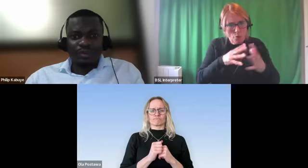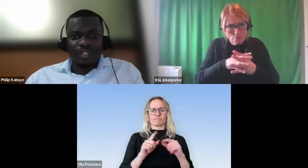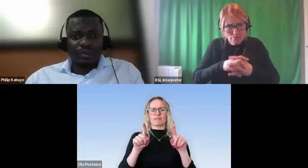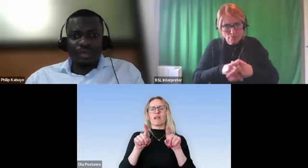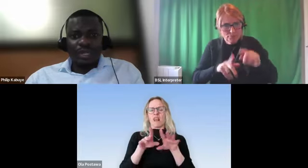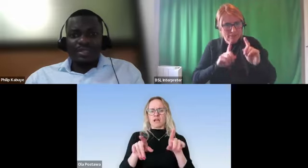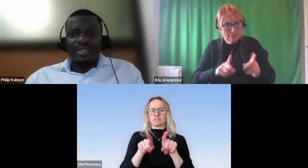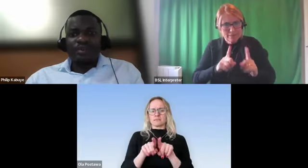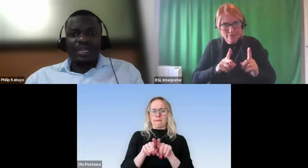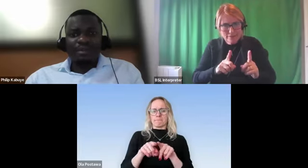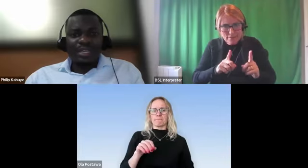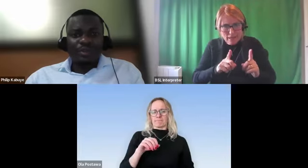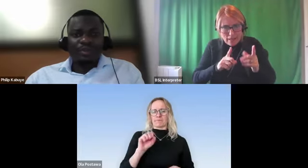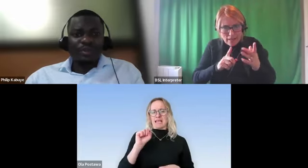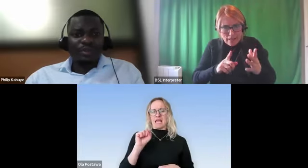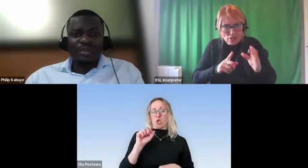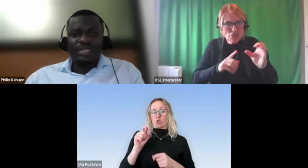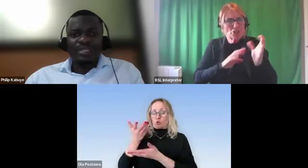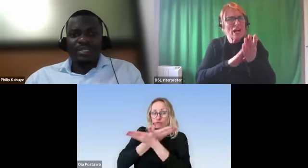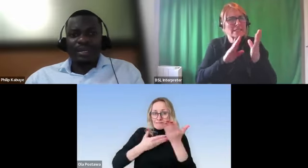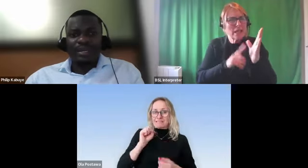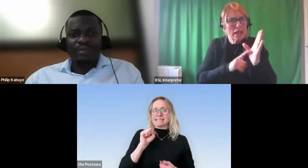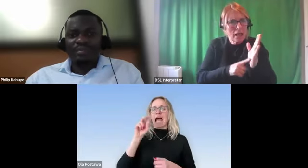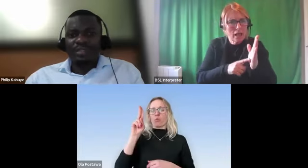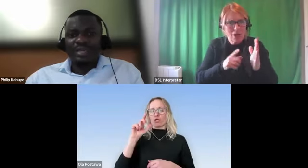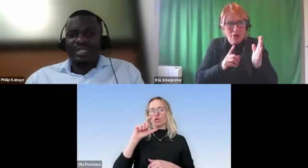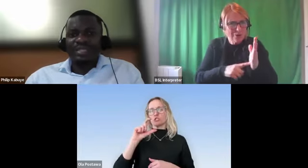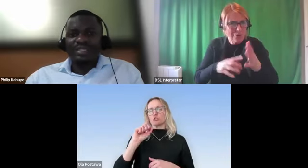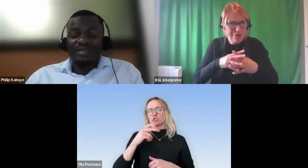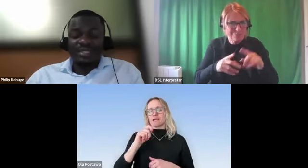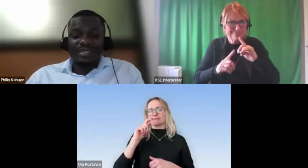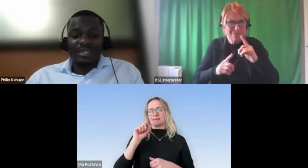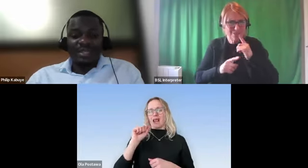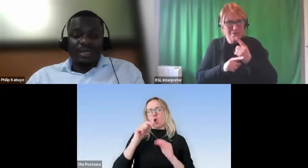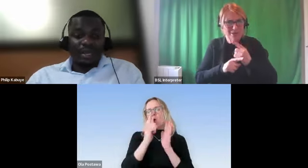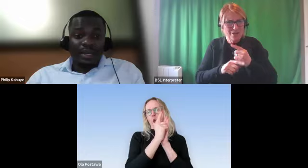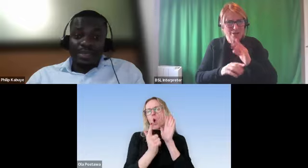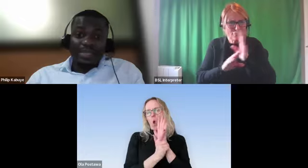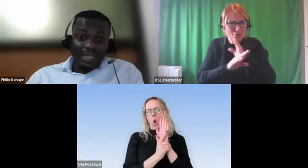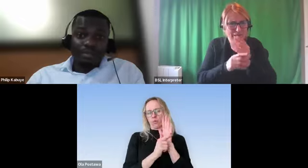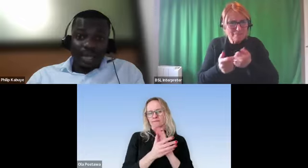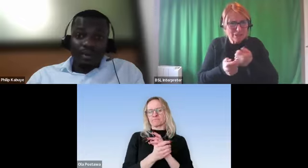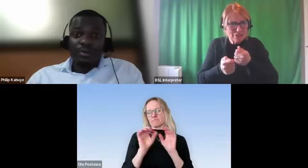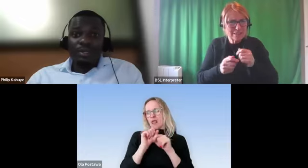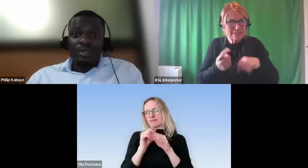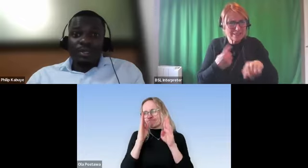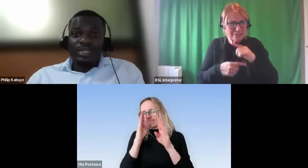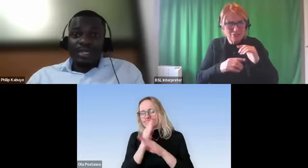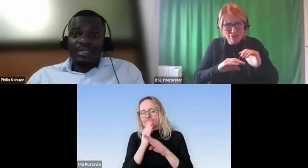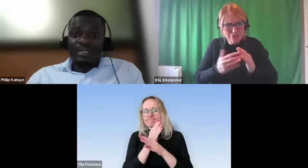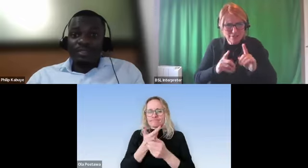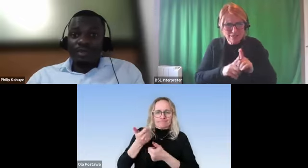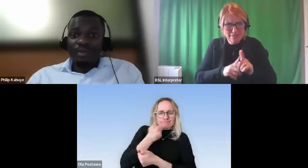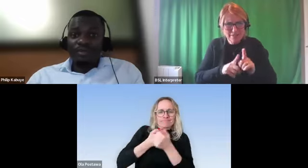very controversial, seeking to undermine encryption-based private messaging services, ideally to tackle